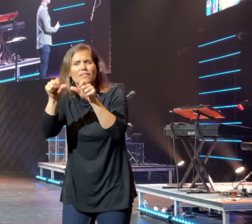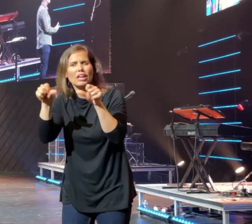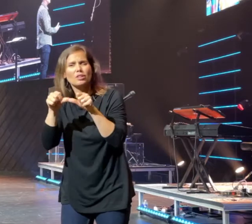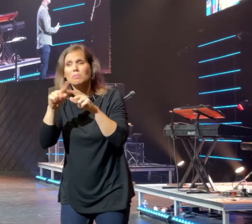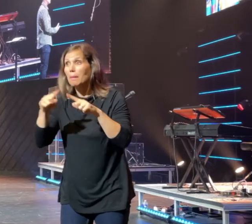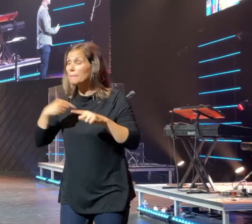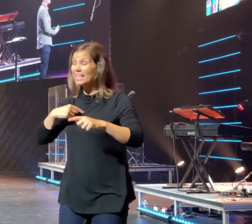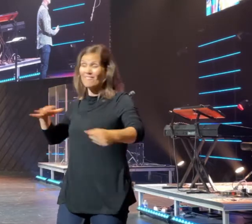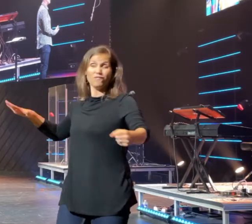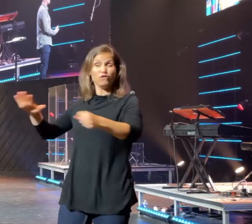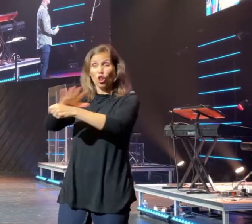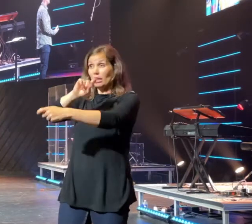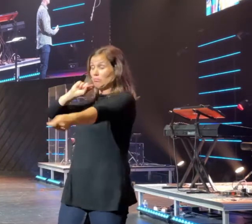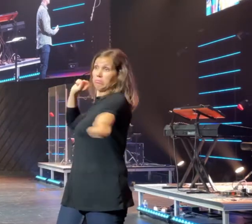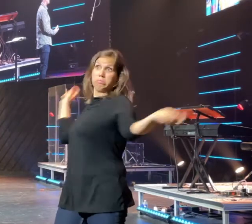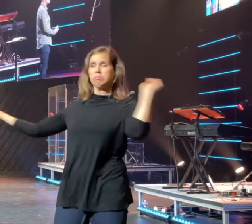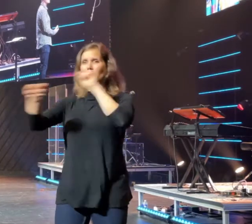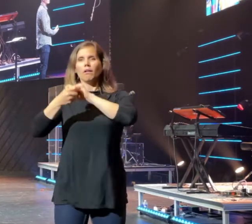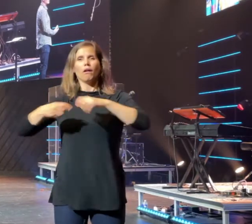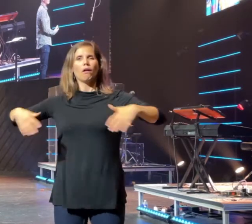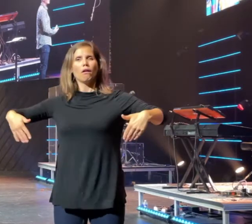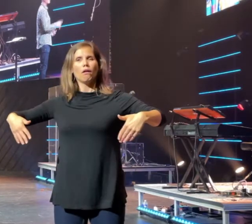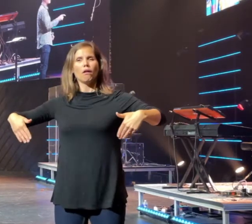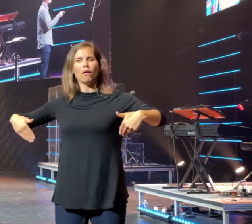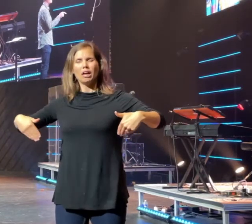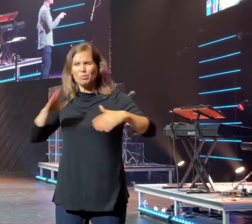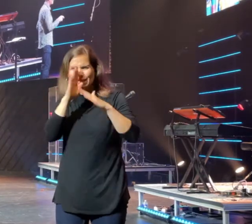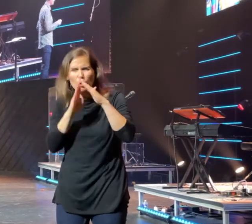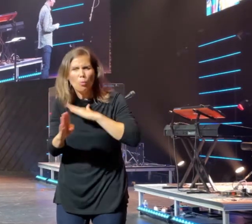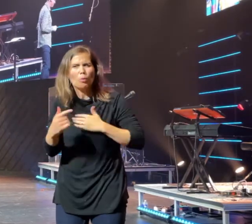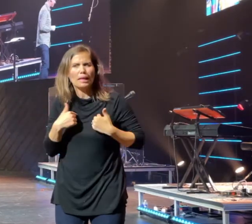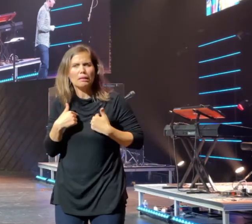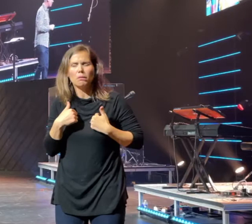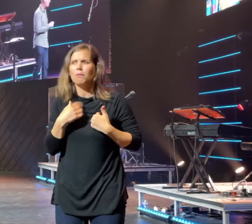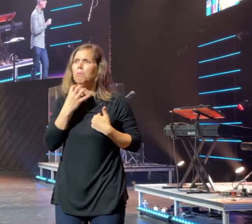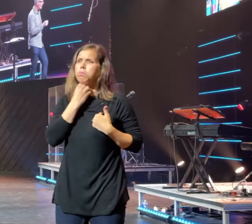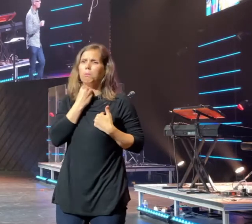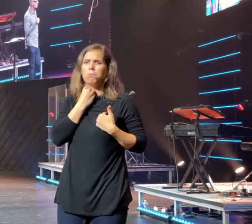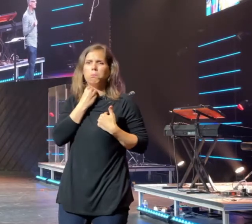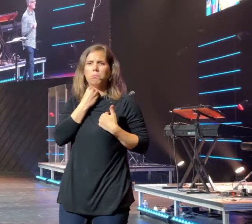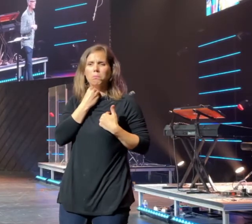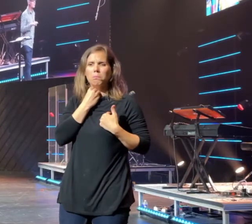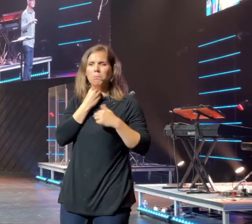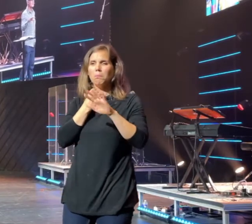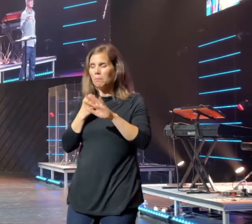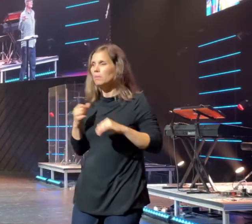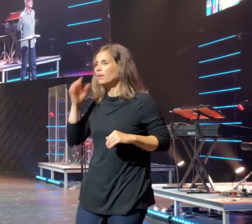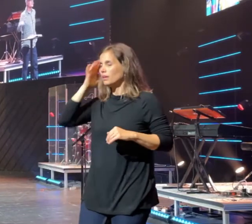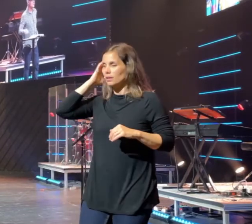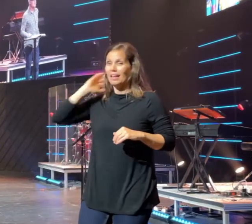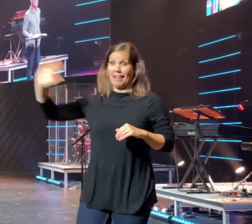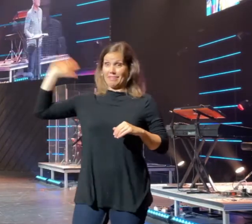new person yet. Right? It was a very sobering moment. Around that time, my pastor at the time, I was like